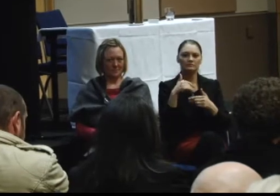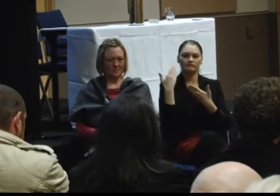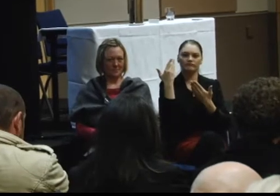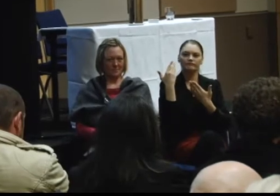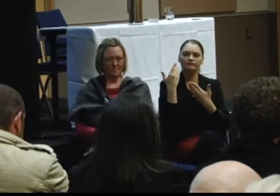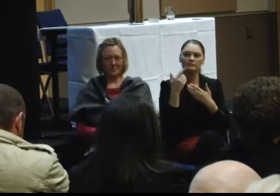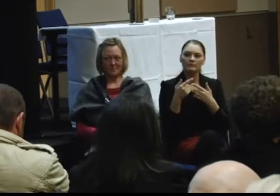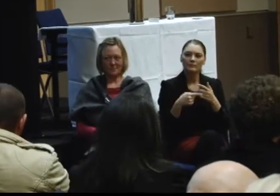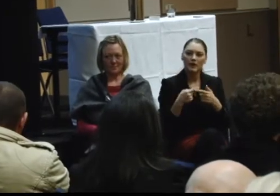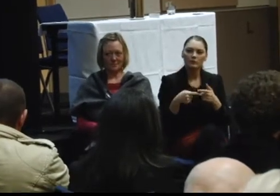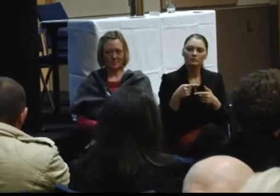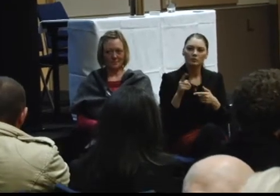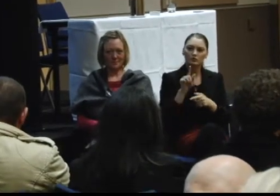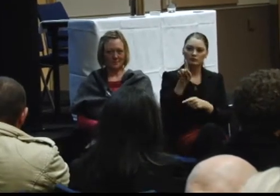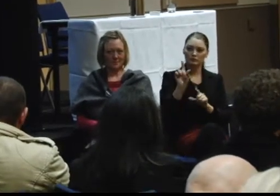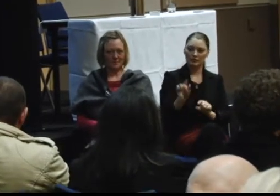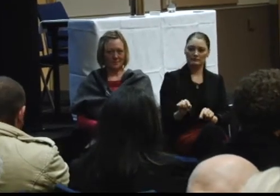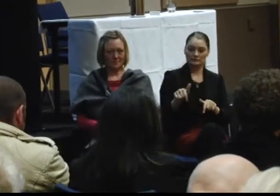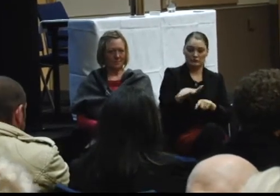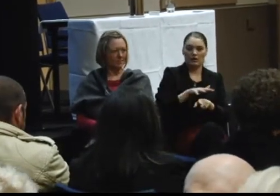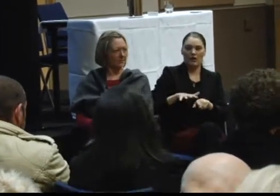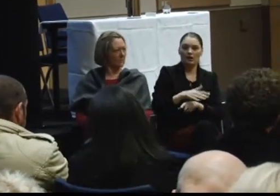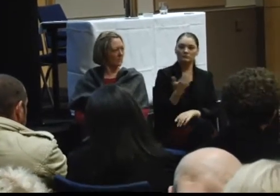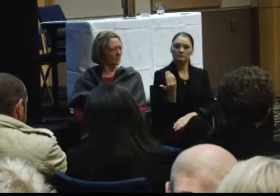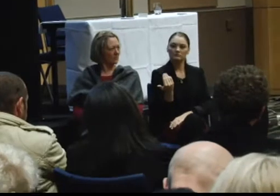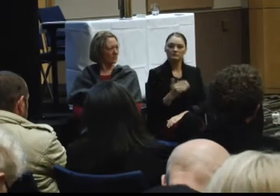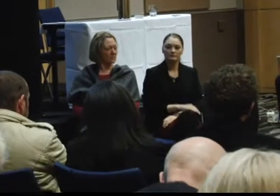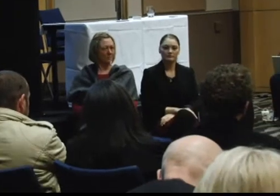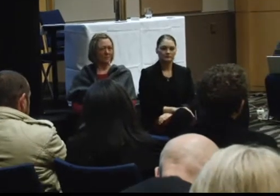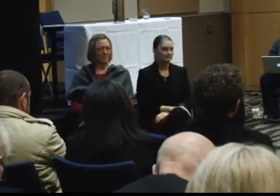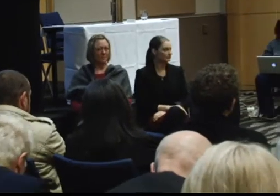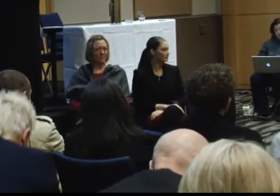about what you guys are doing in this area?